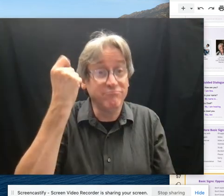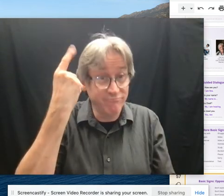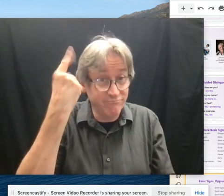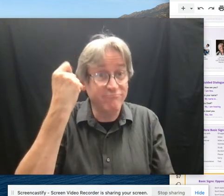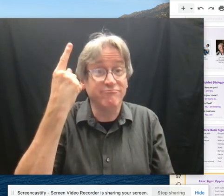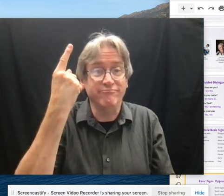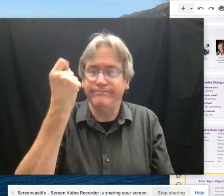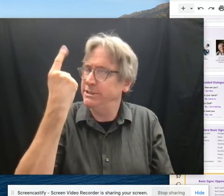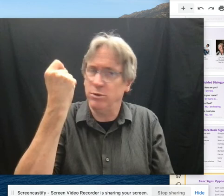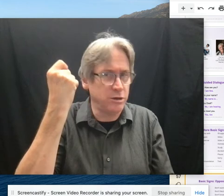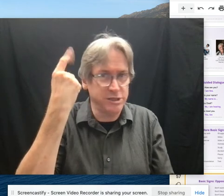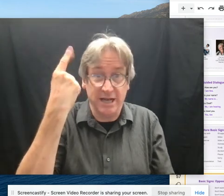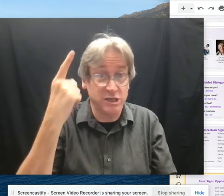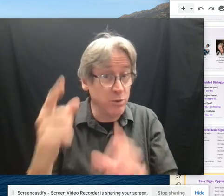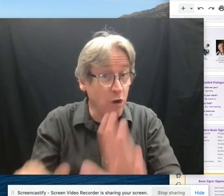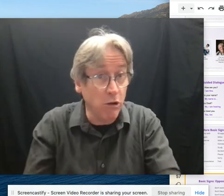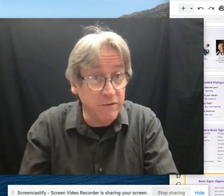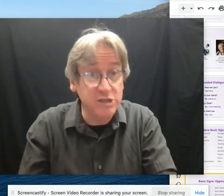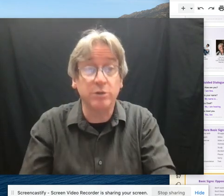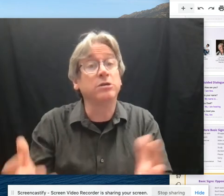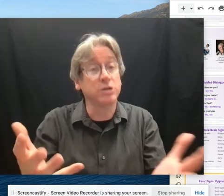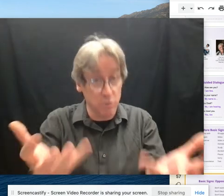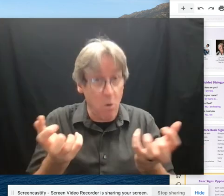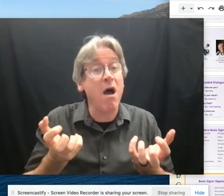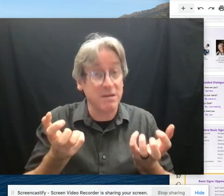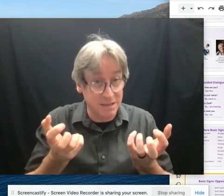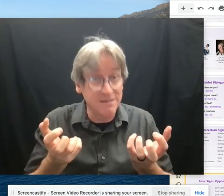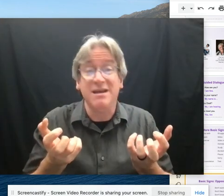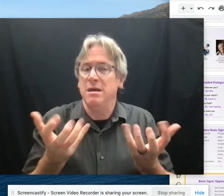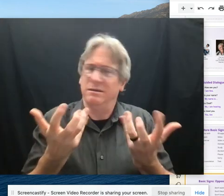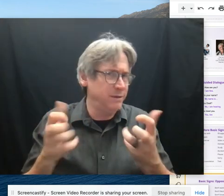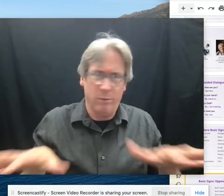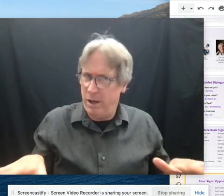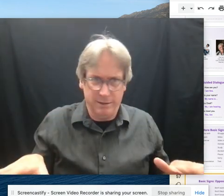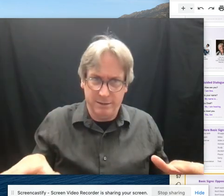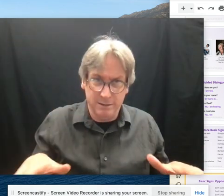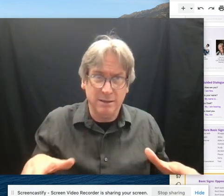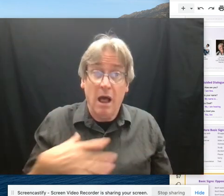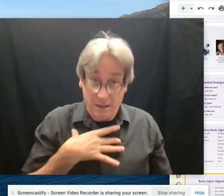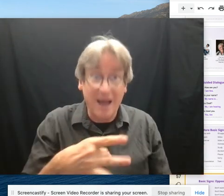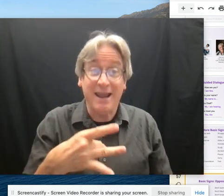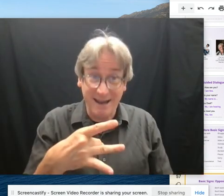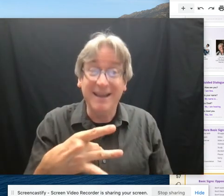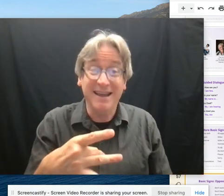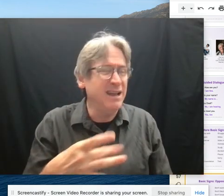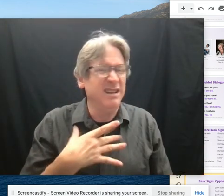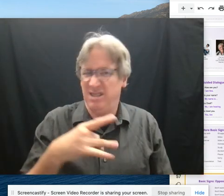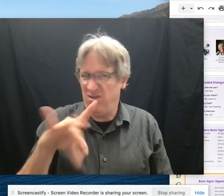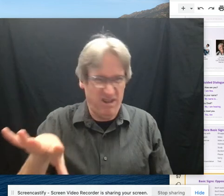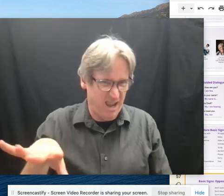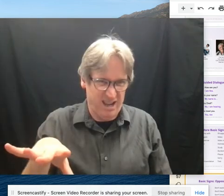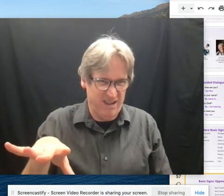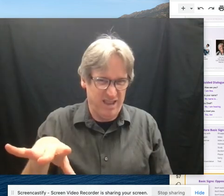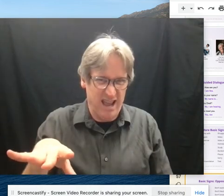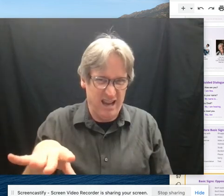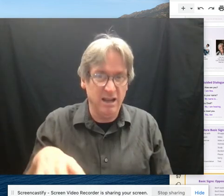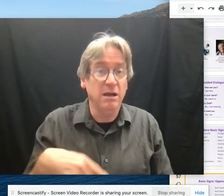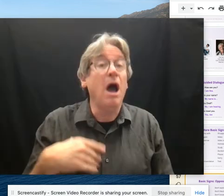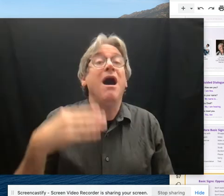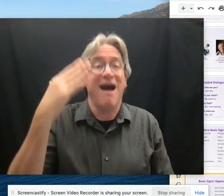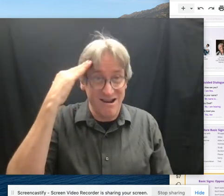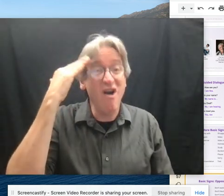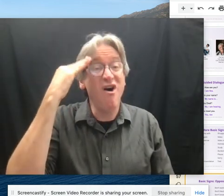Understand? Don't understand. So with all of these, you can also do want, don't want. Like, don't like. The